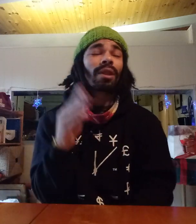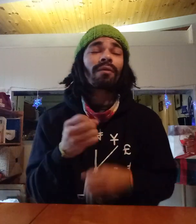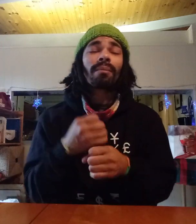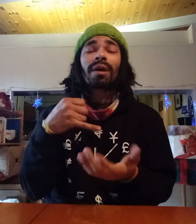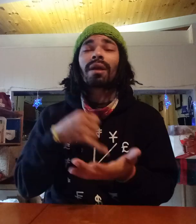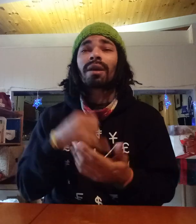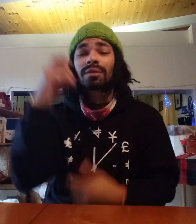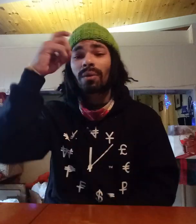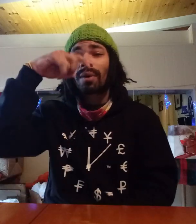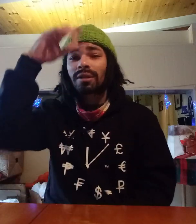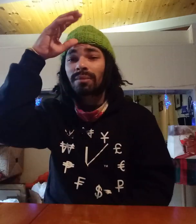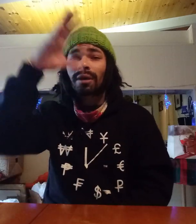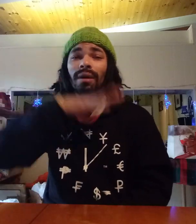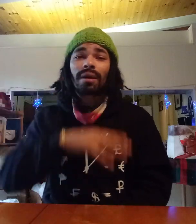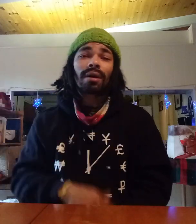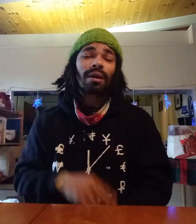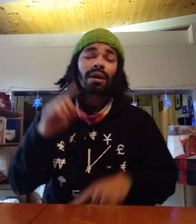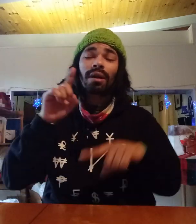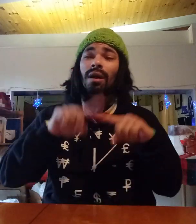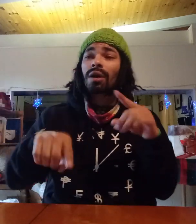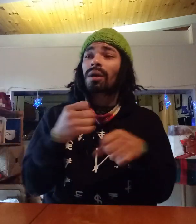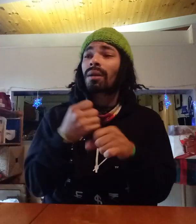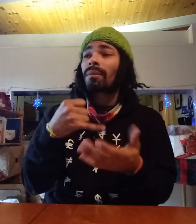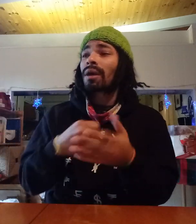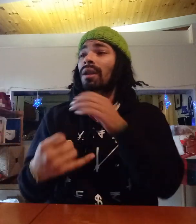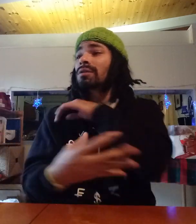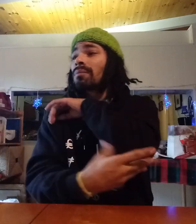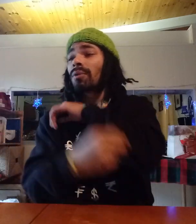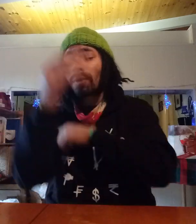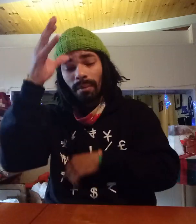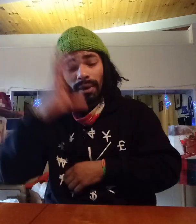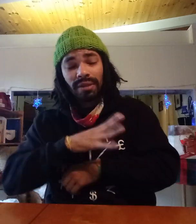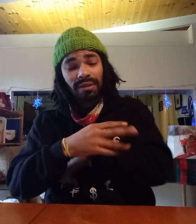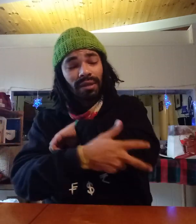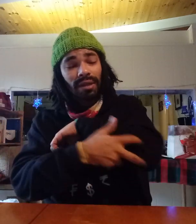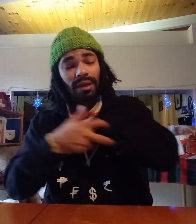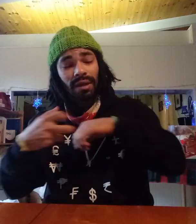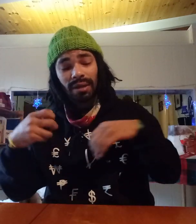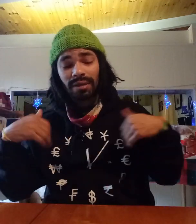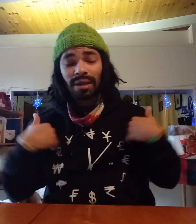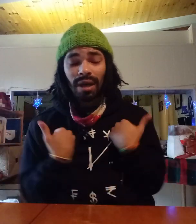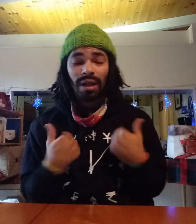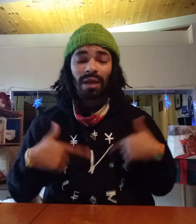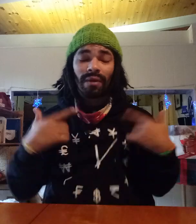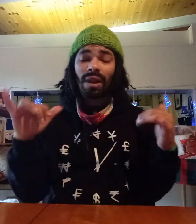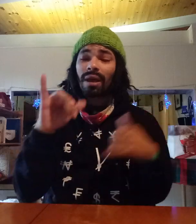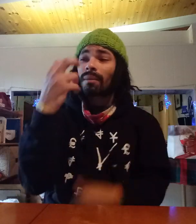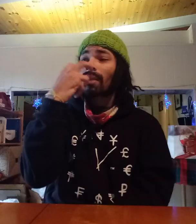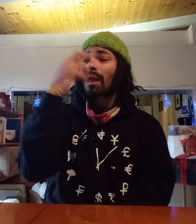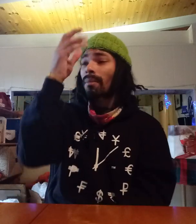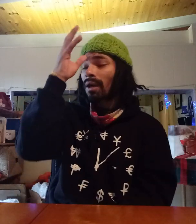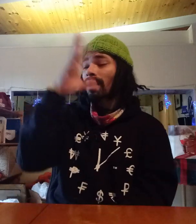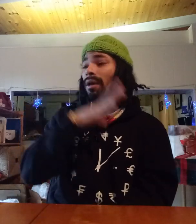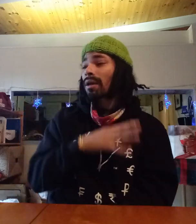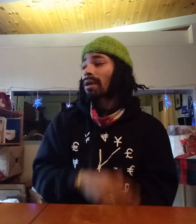Never made it as a wise man. I couldn't cut it as a poor man stealing. Tired of living like a blind man.